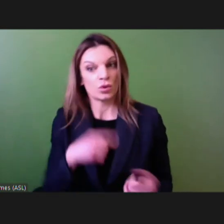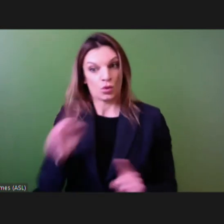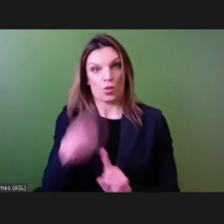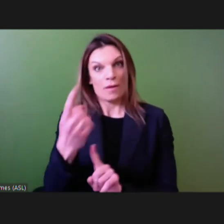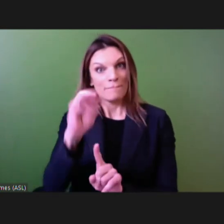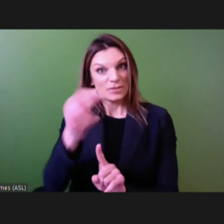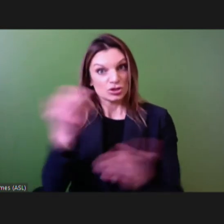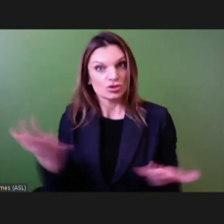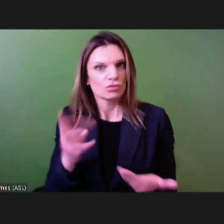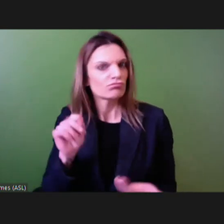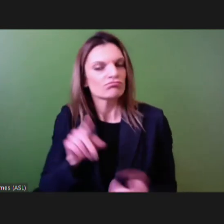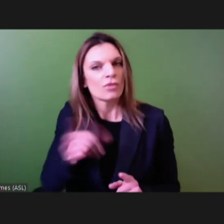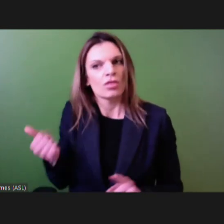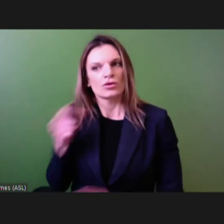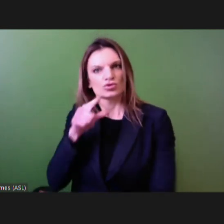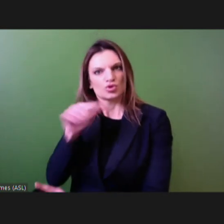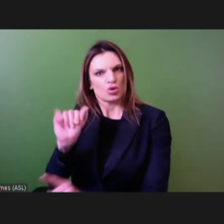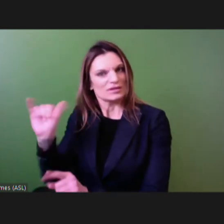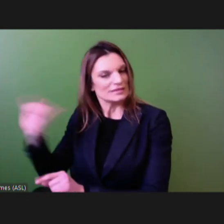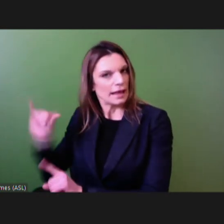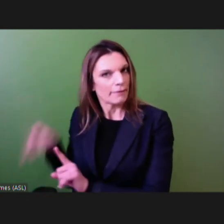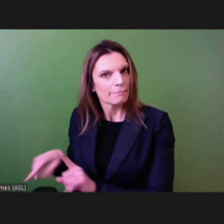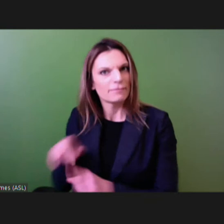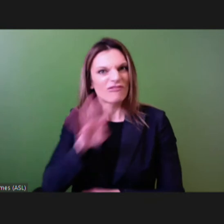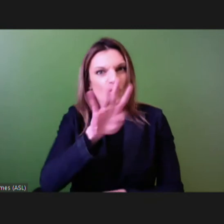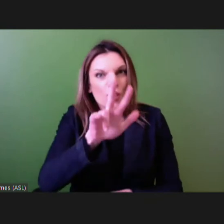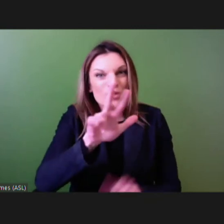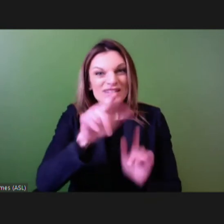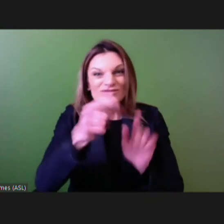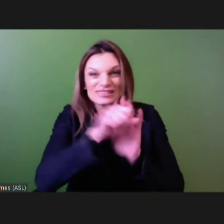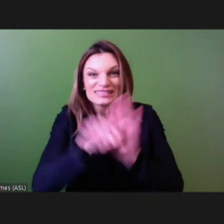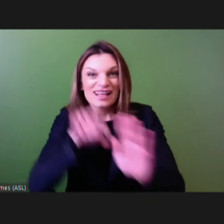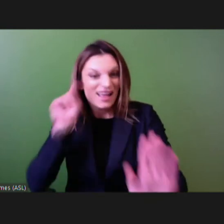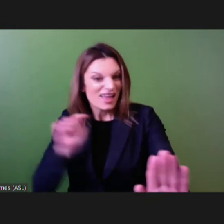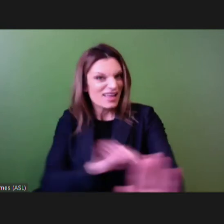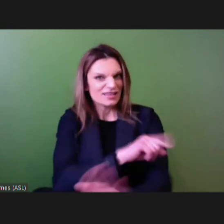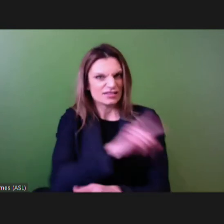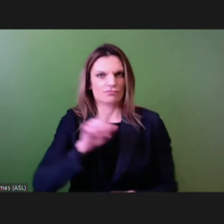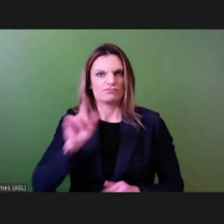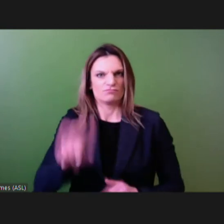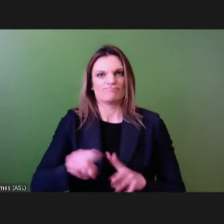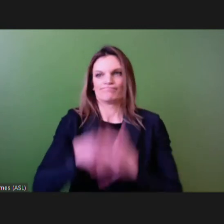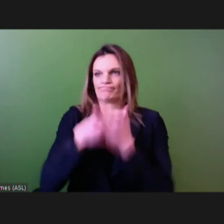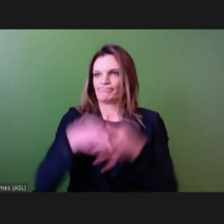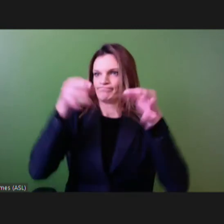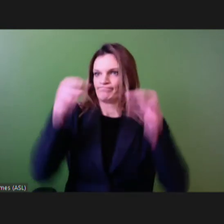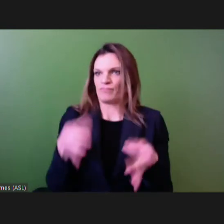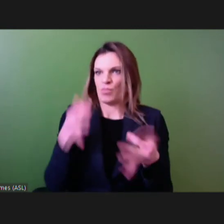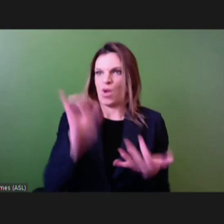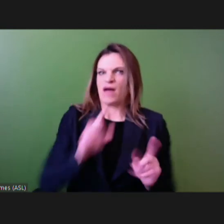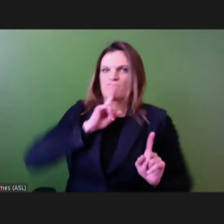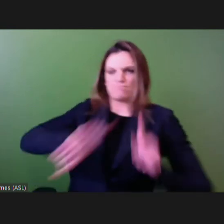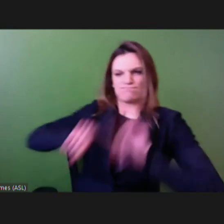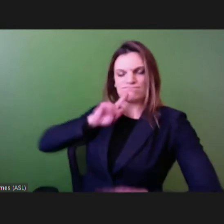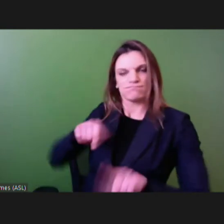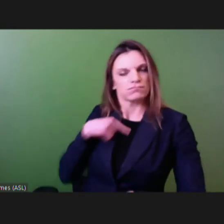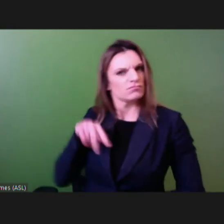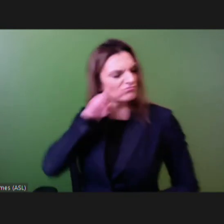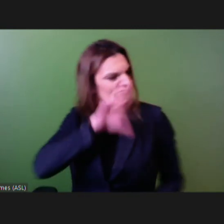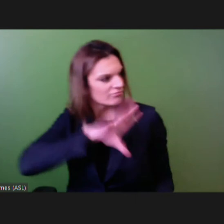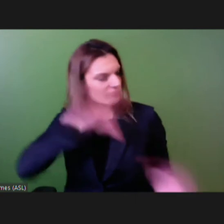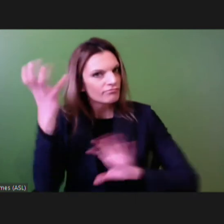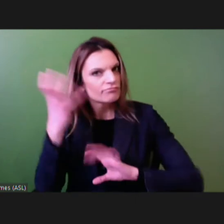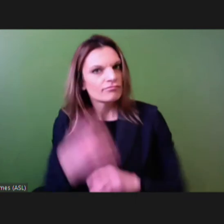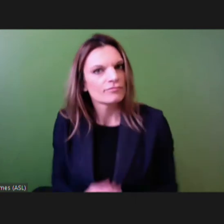states all of a sudden have instituted this after this last election. Our president, President Biden, said this is